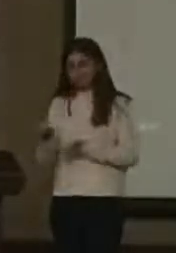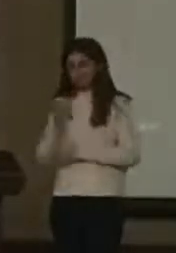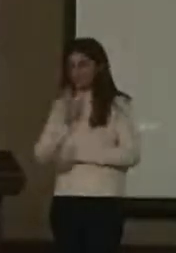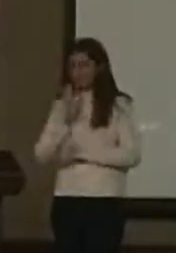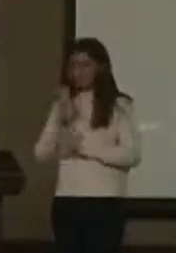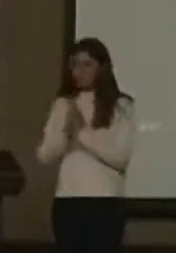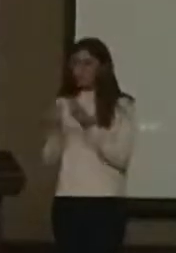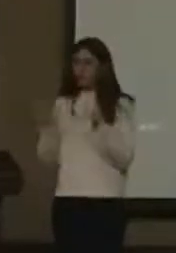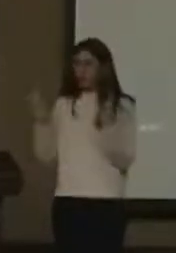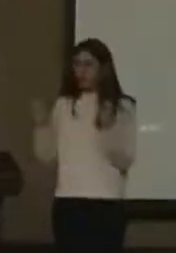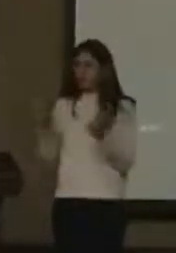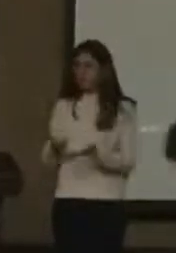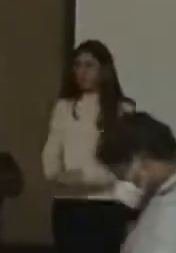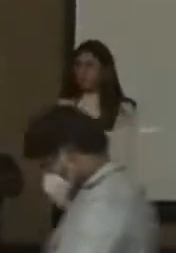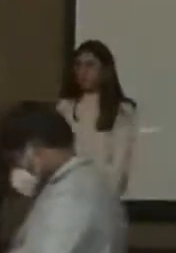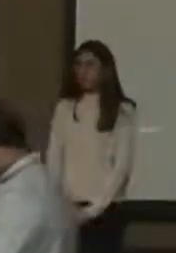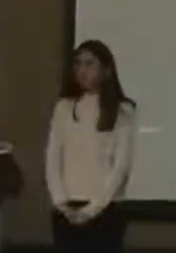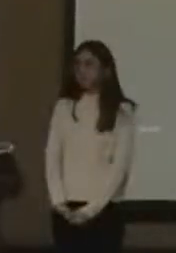book? Thank you.